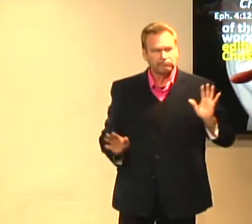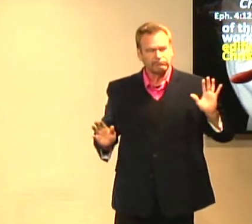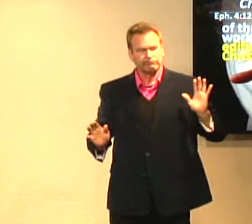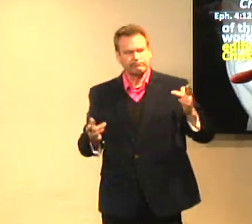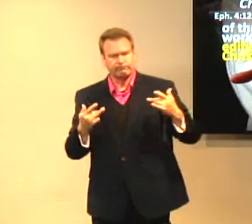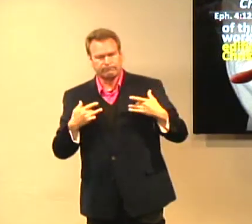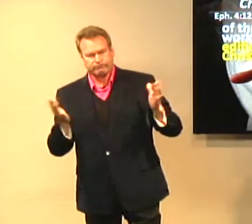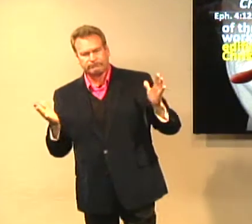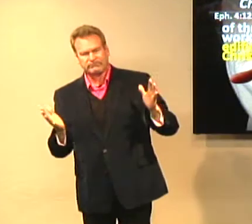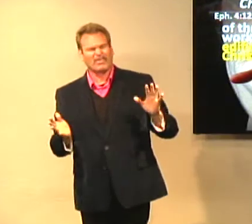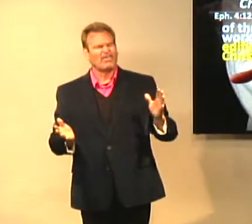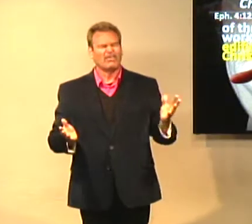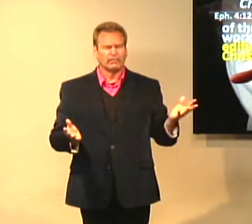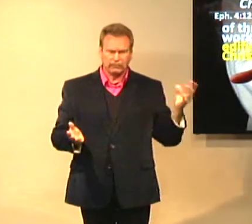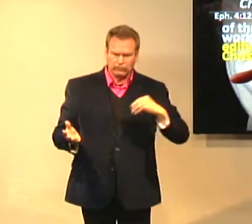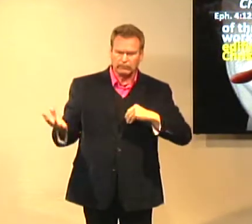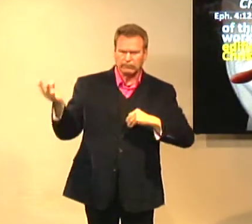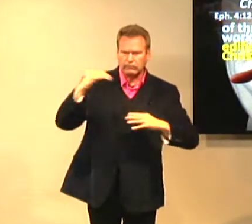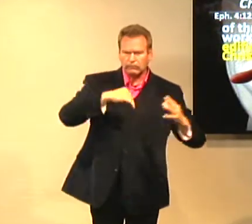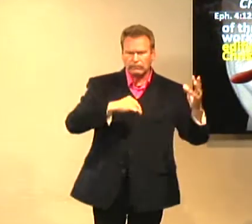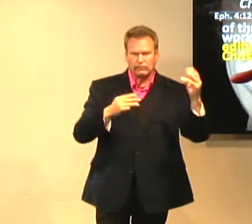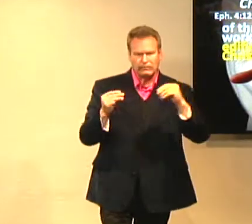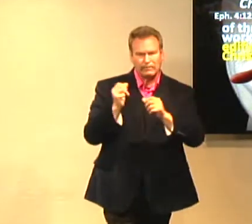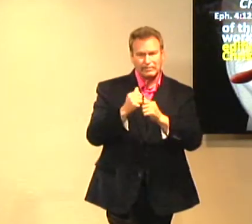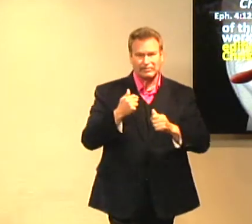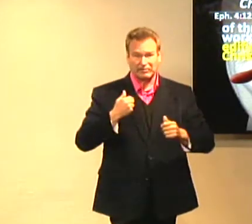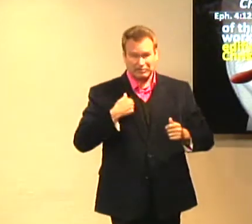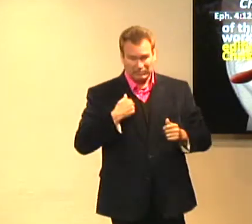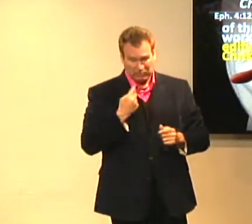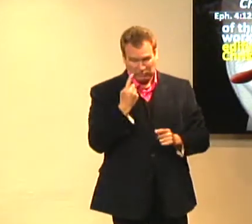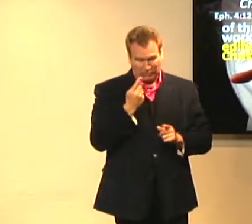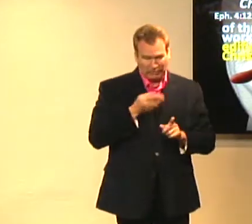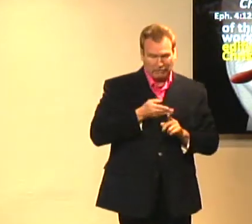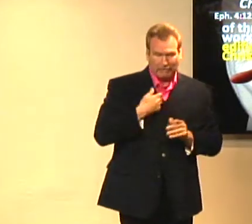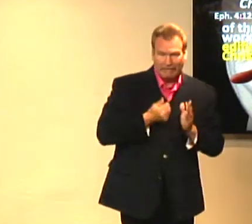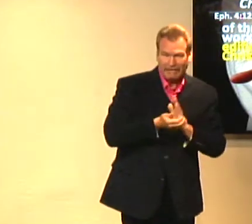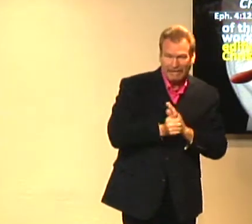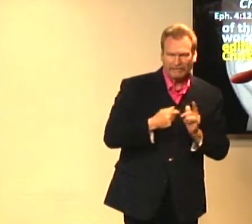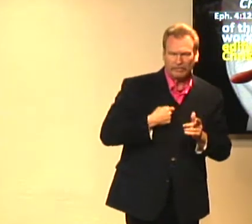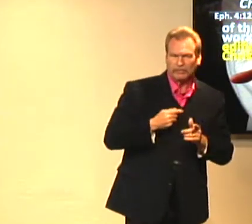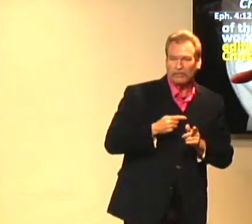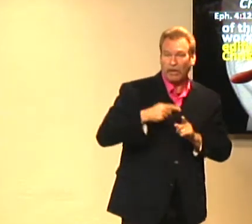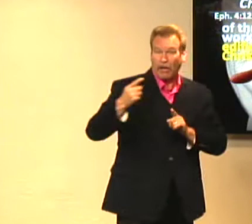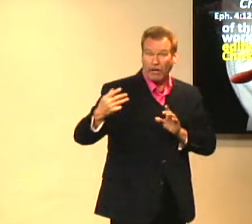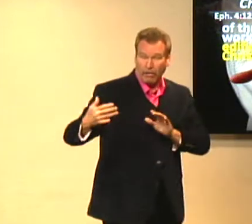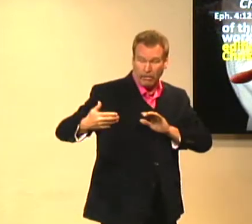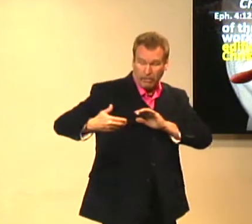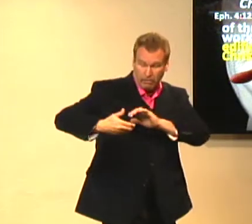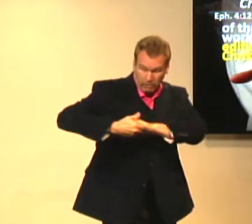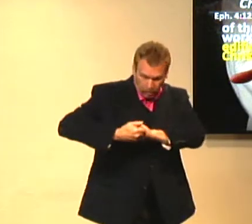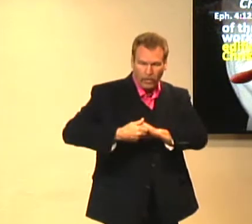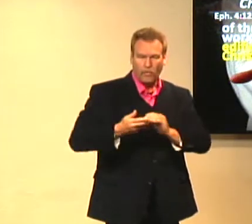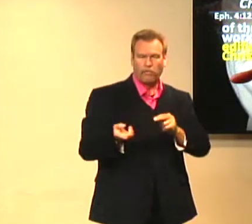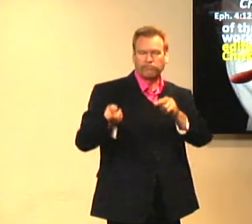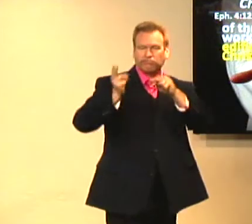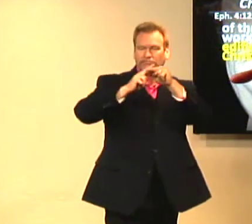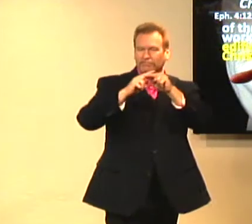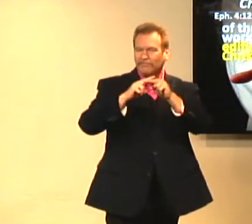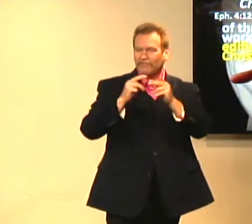a fellowship, not to step aside and say, no, just me. No, you go in and you join whatever skill you have. You join